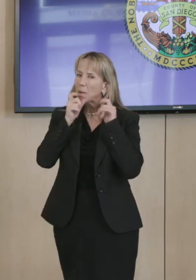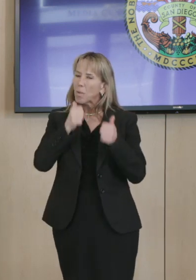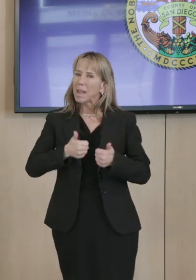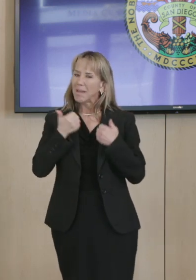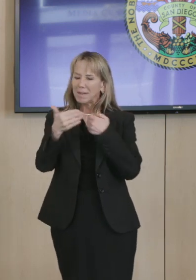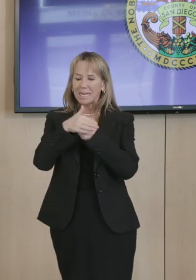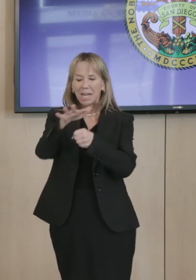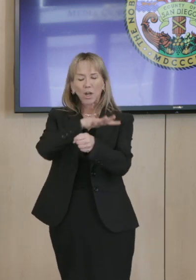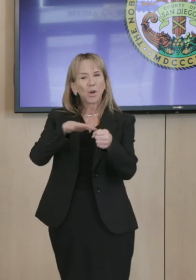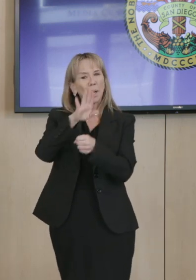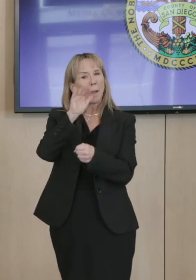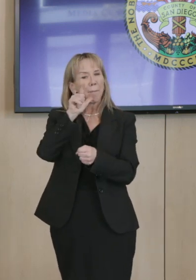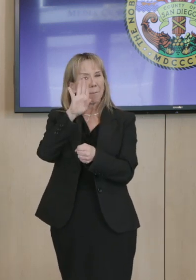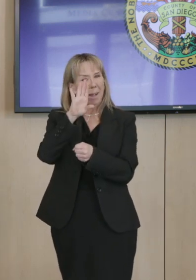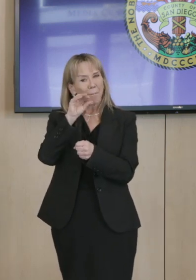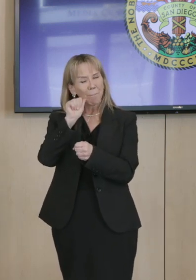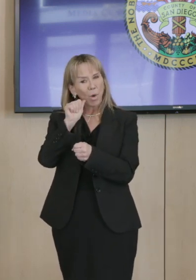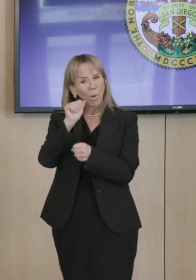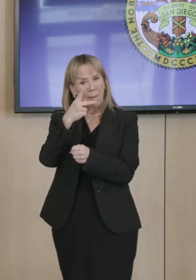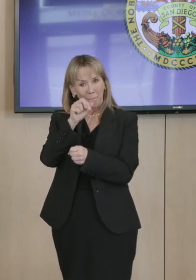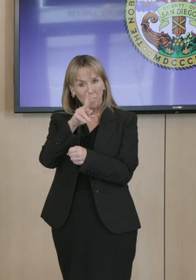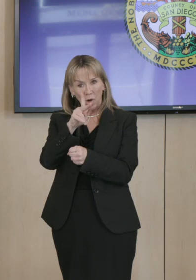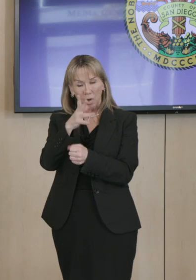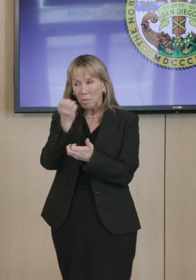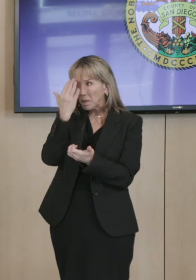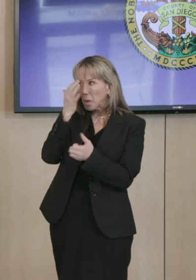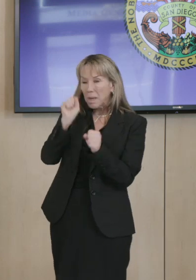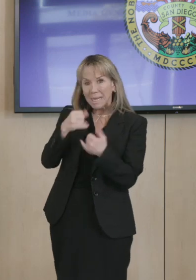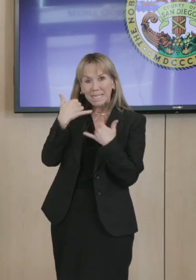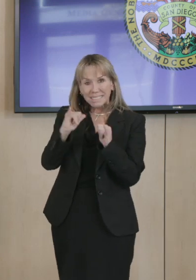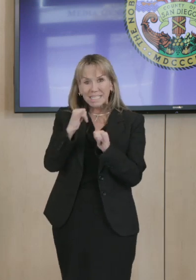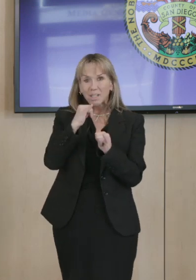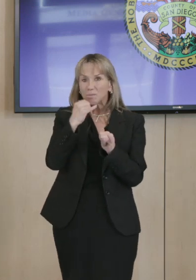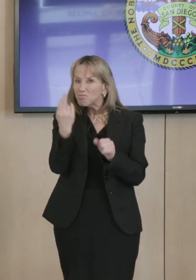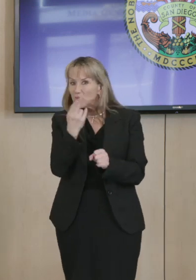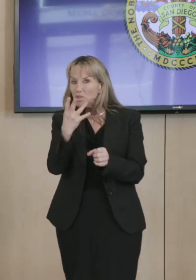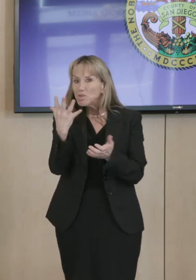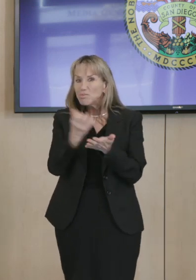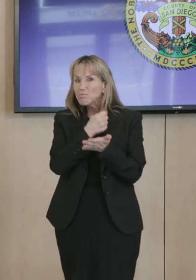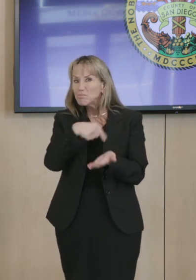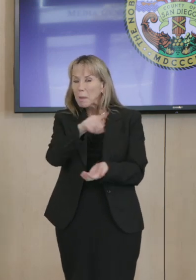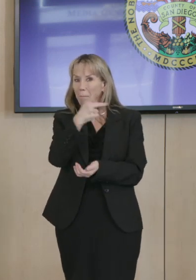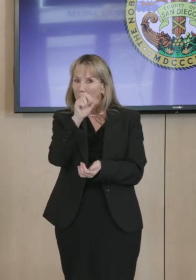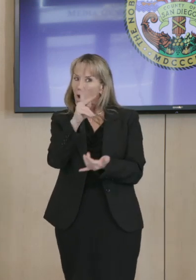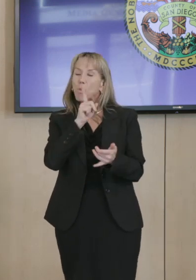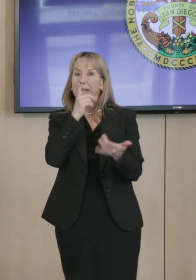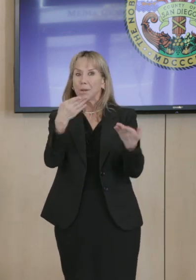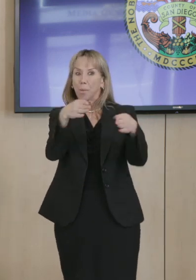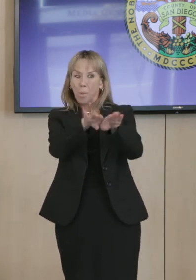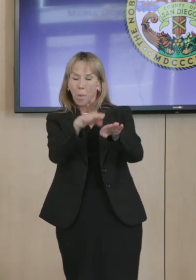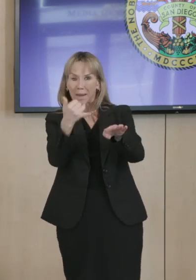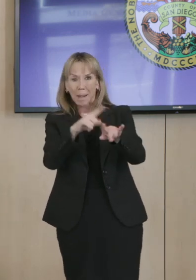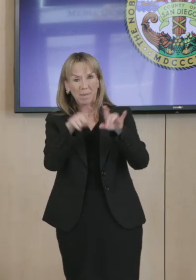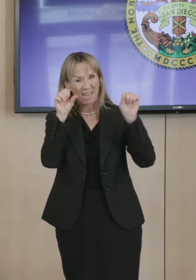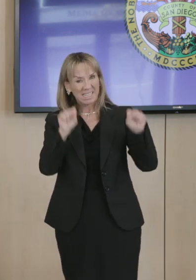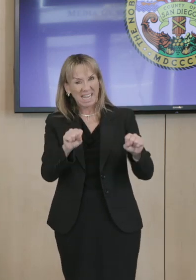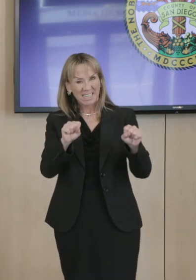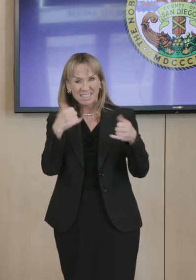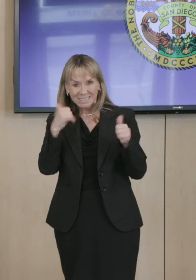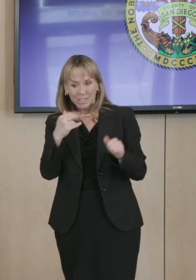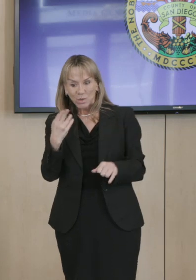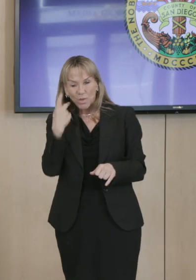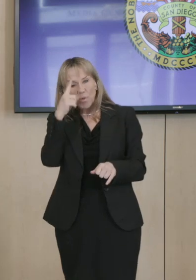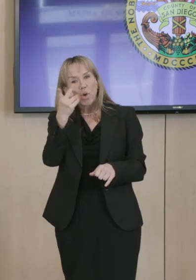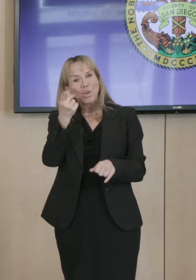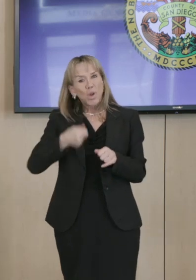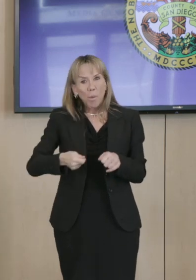if they can still use the park for their daily exercise, such as walking their dogs, since the park is closed and it's their only green space